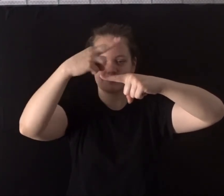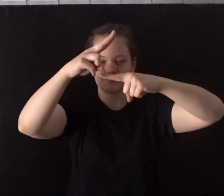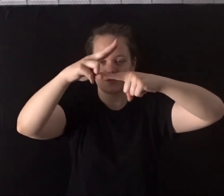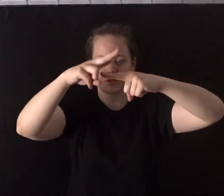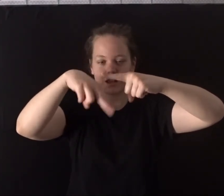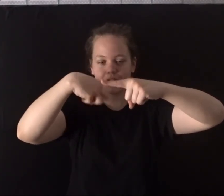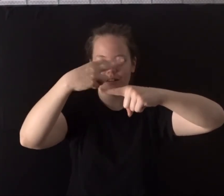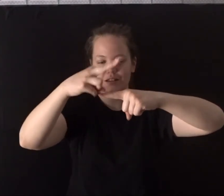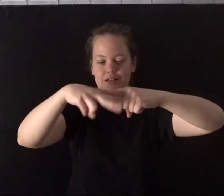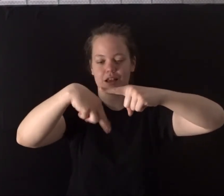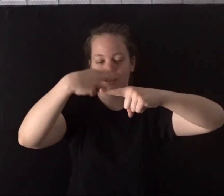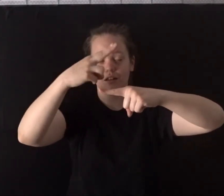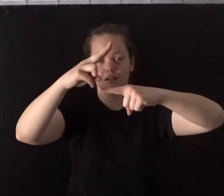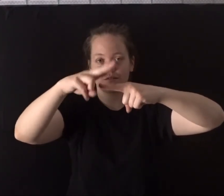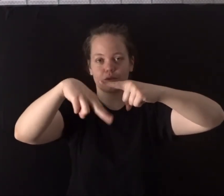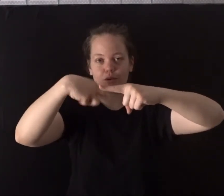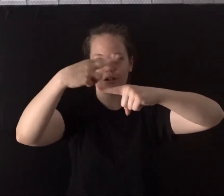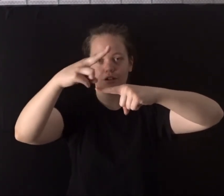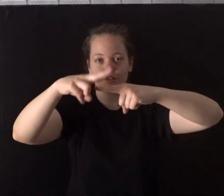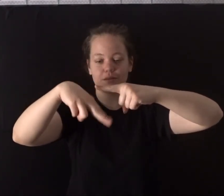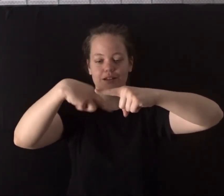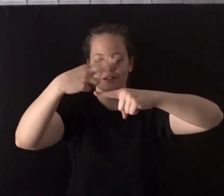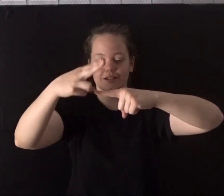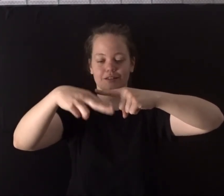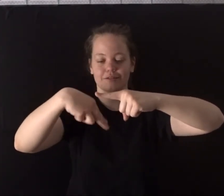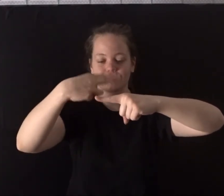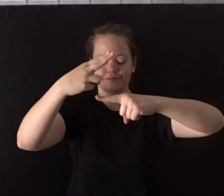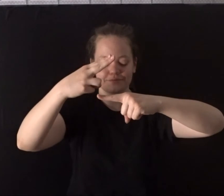So that is the sign for gymnastics.